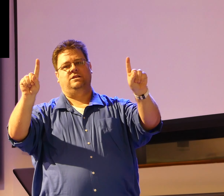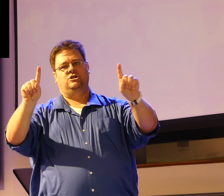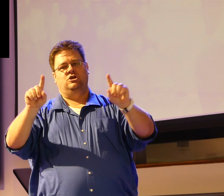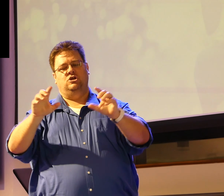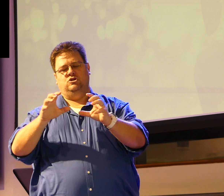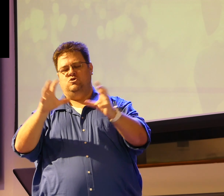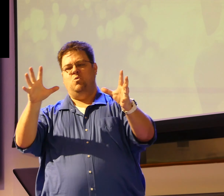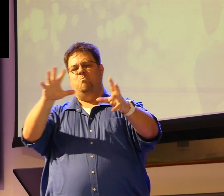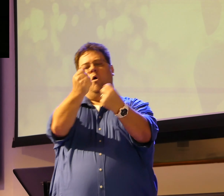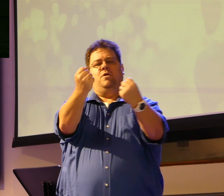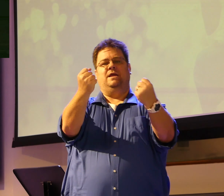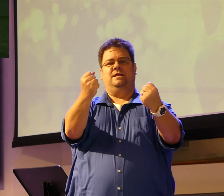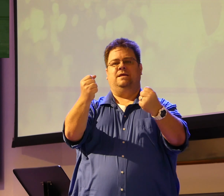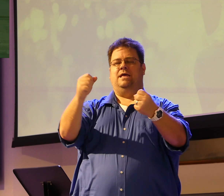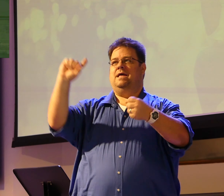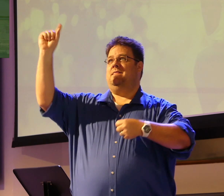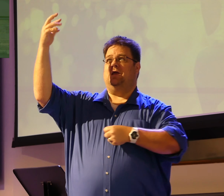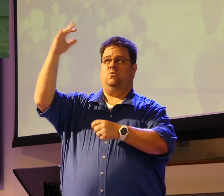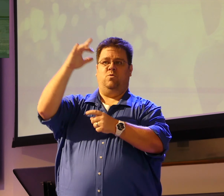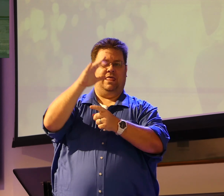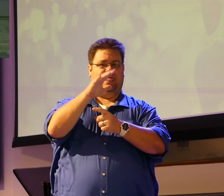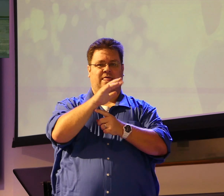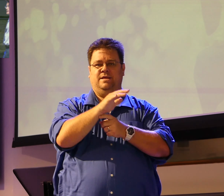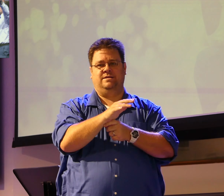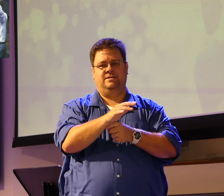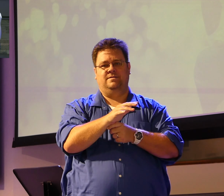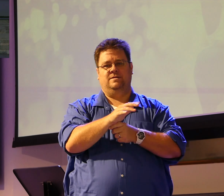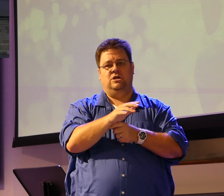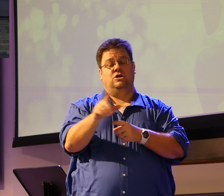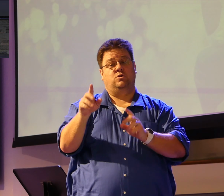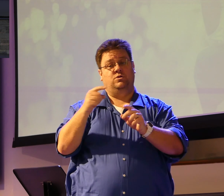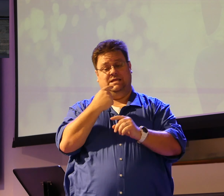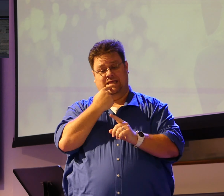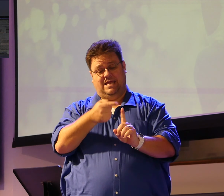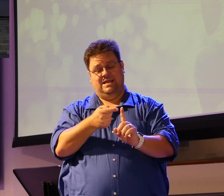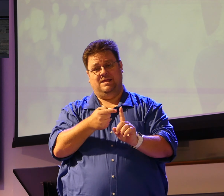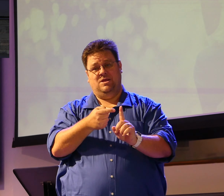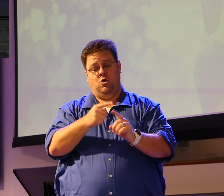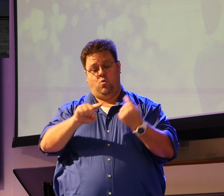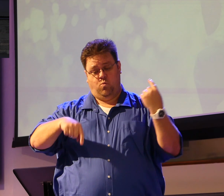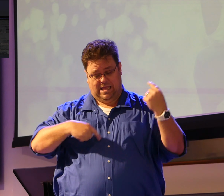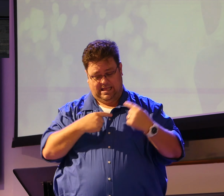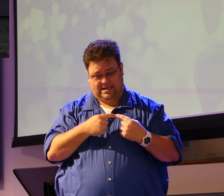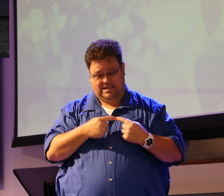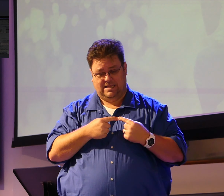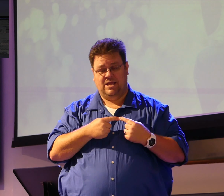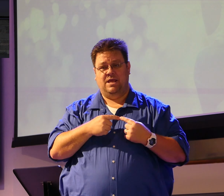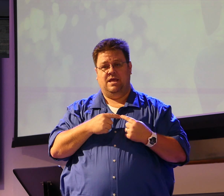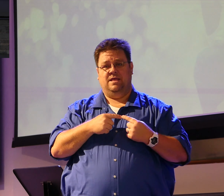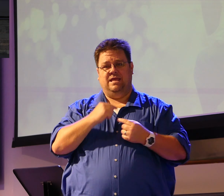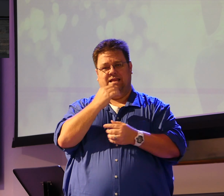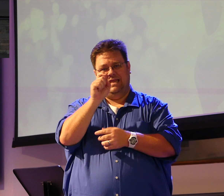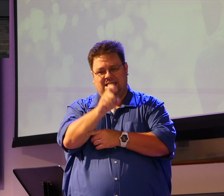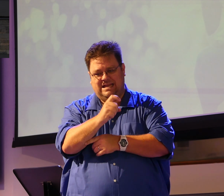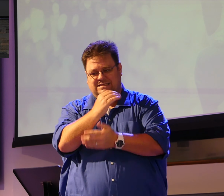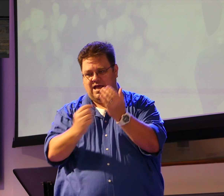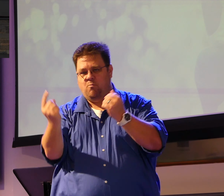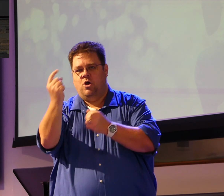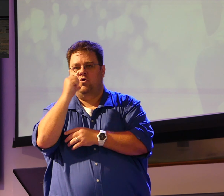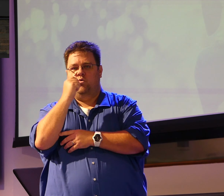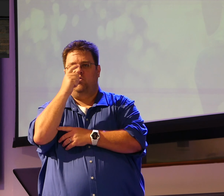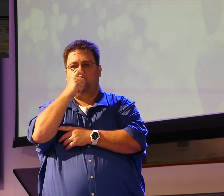nobody's too broken for grace do you believe that say amen huh and you know she said it changes she said when when you you know